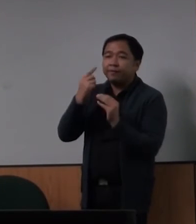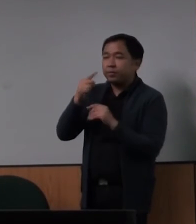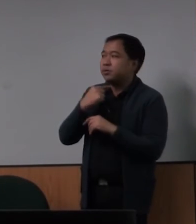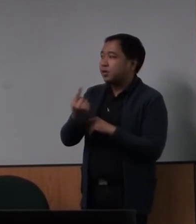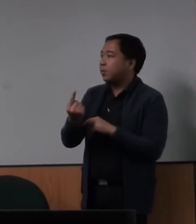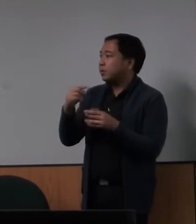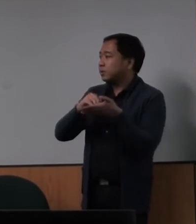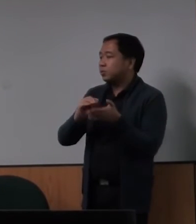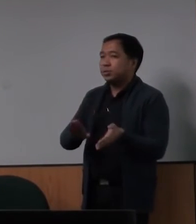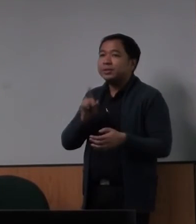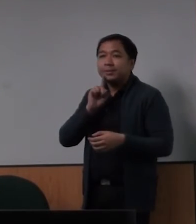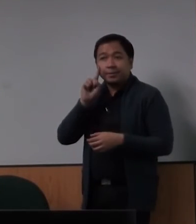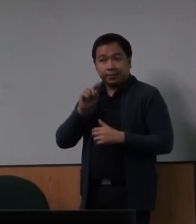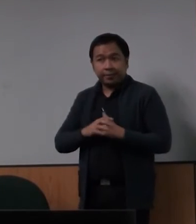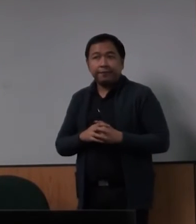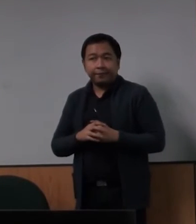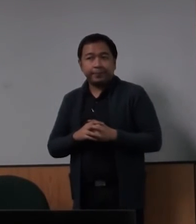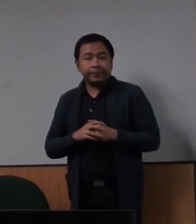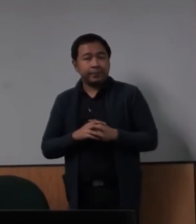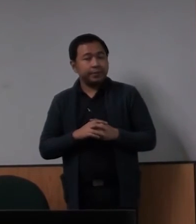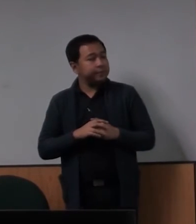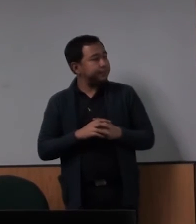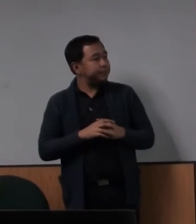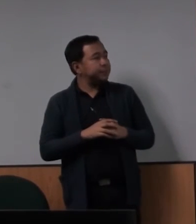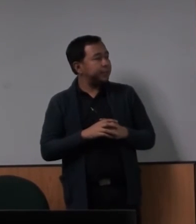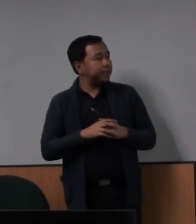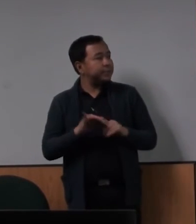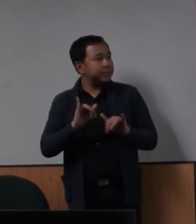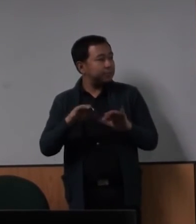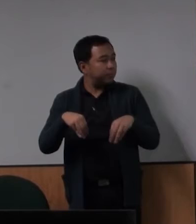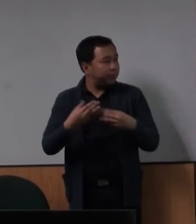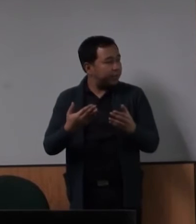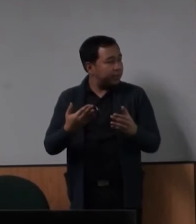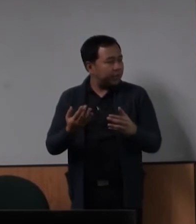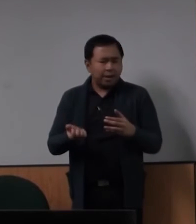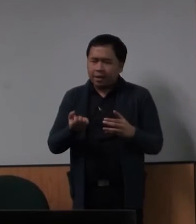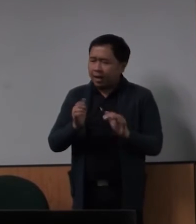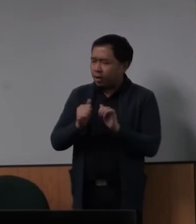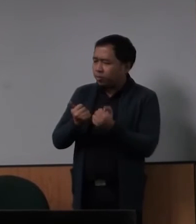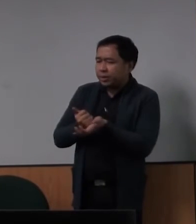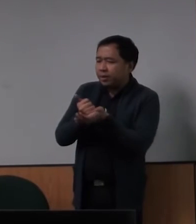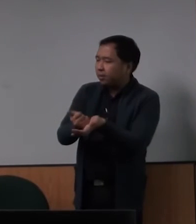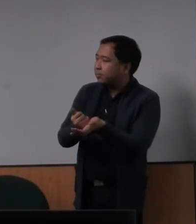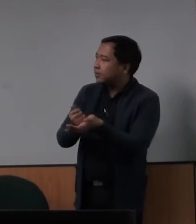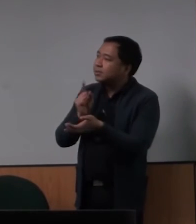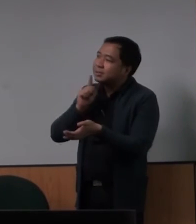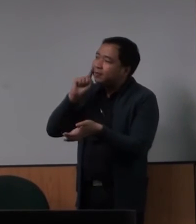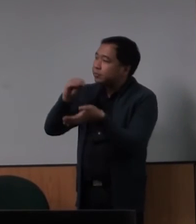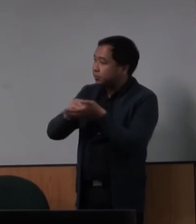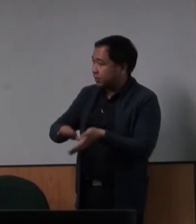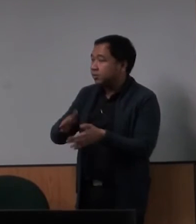students. And also to give insights on how deaf children can learn through